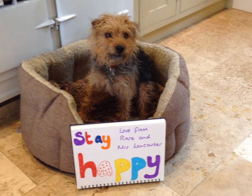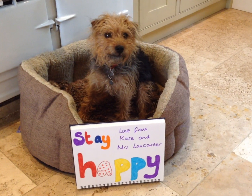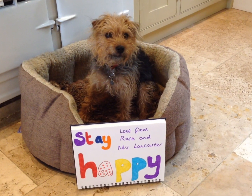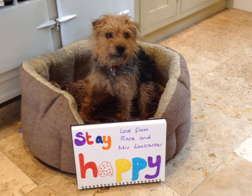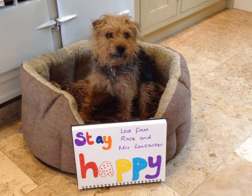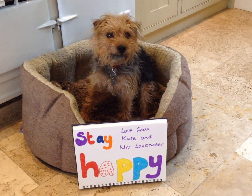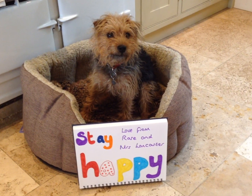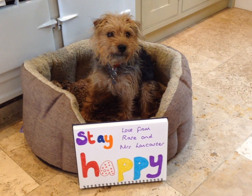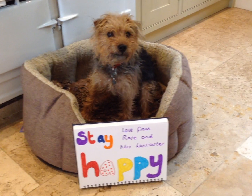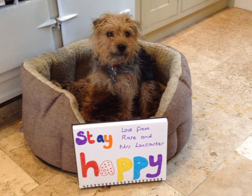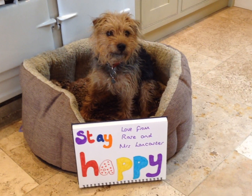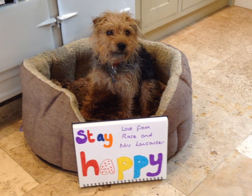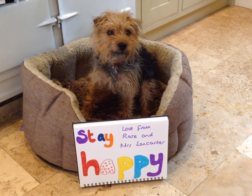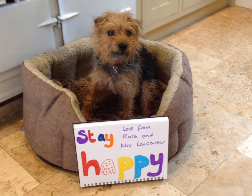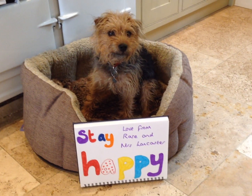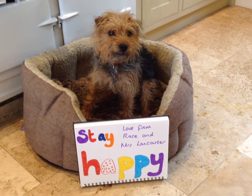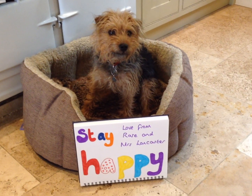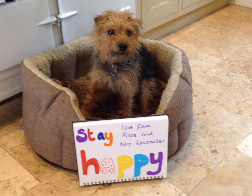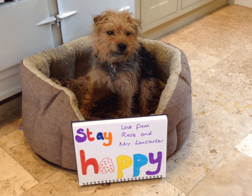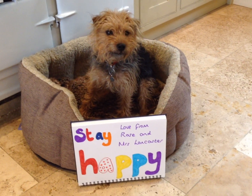and are safe and well. Bye.